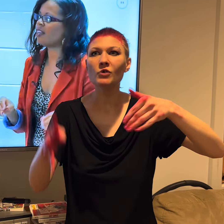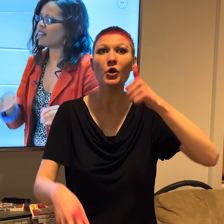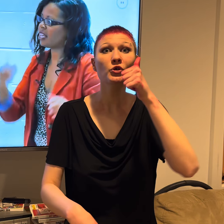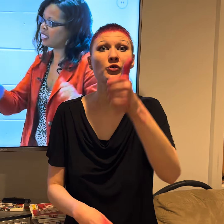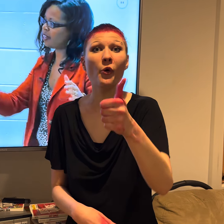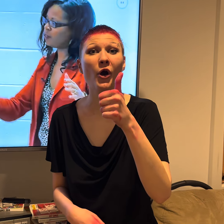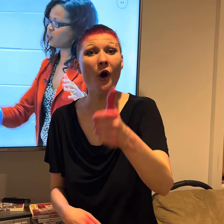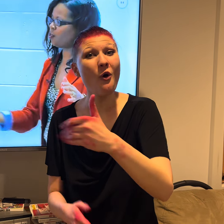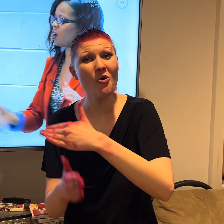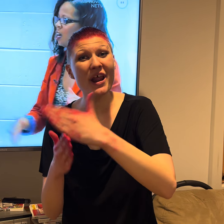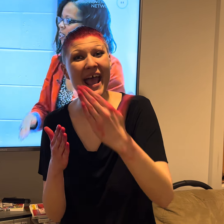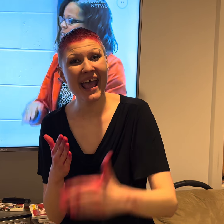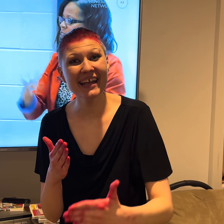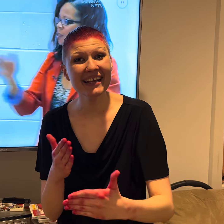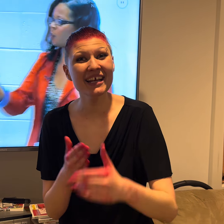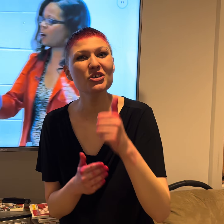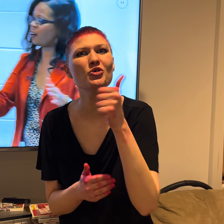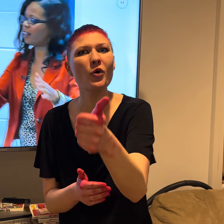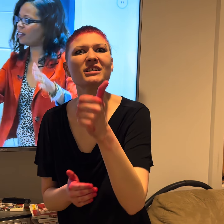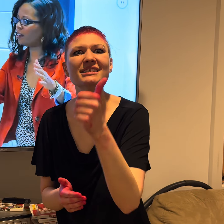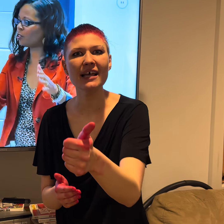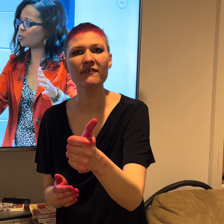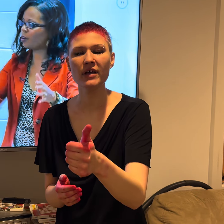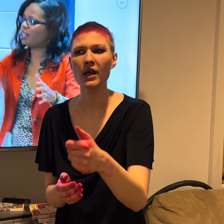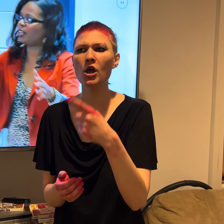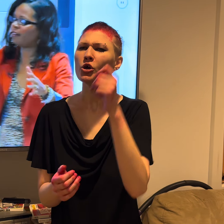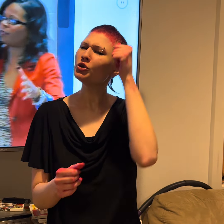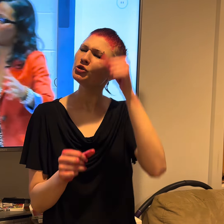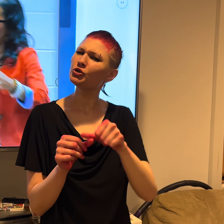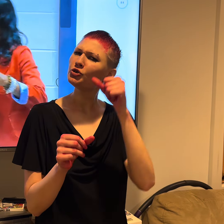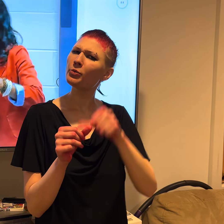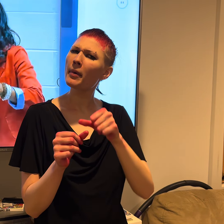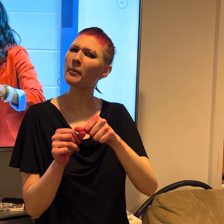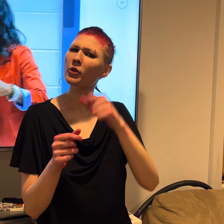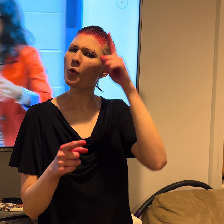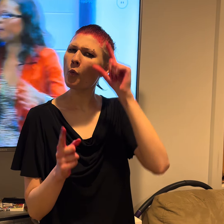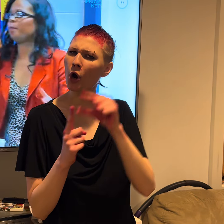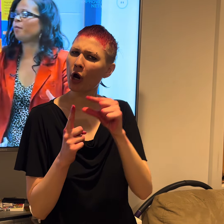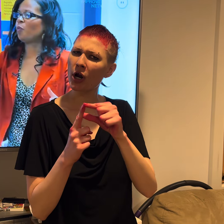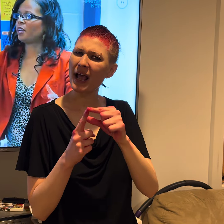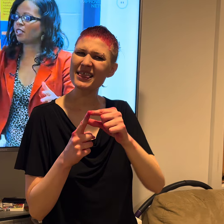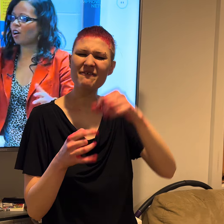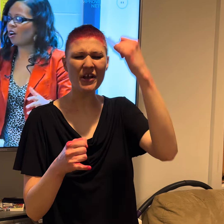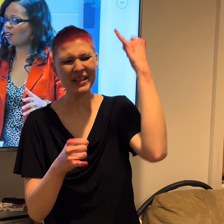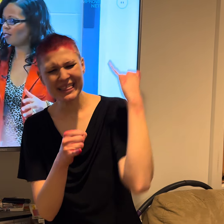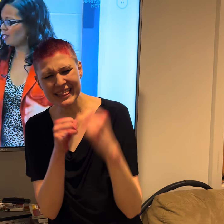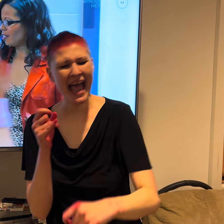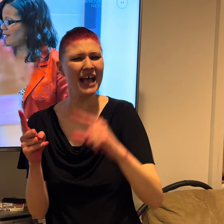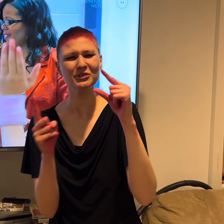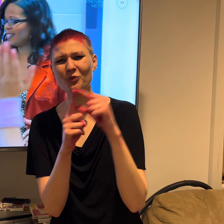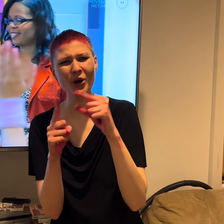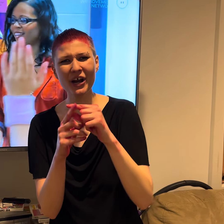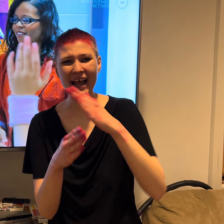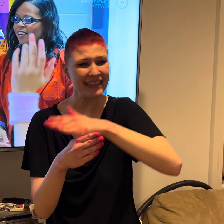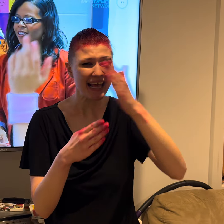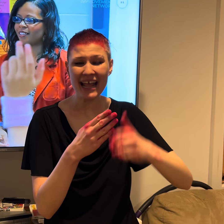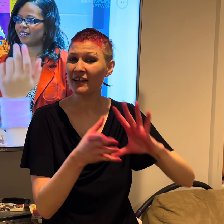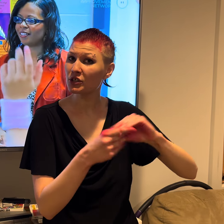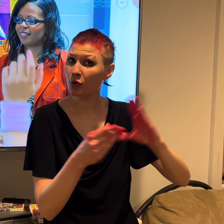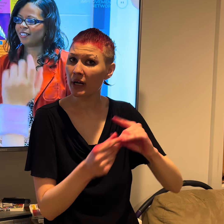that he left you on? There's a word. At the end of the story, he left you what is called. Sarah. In suspense.